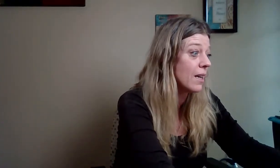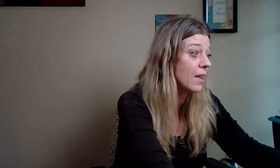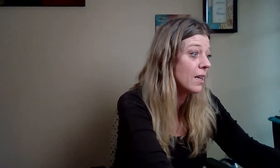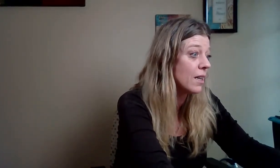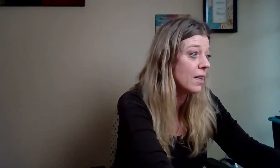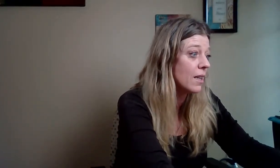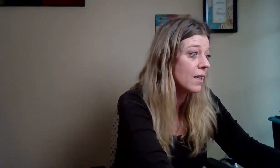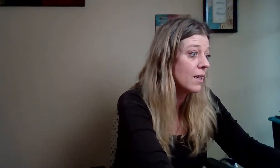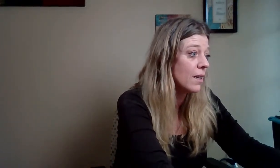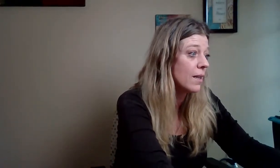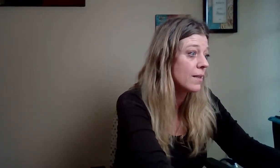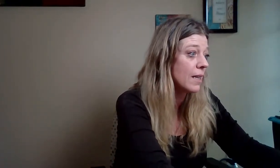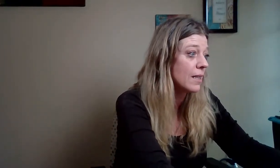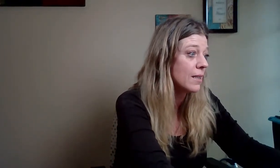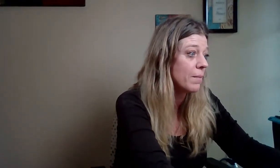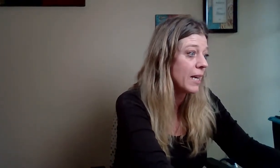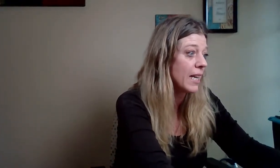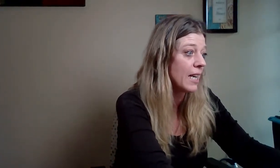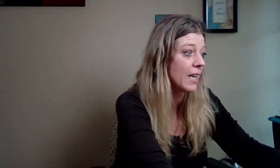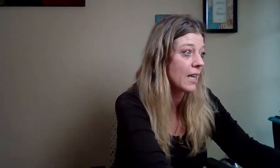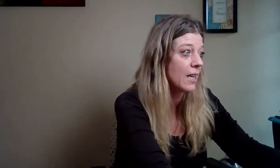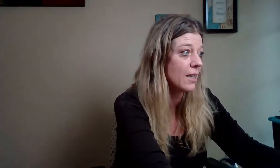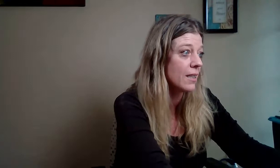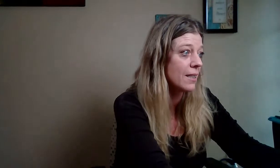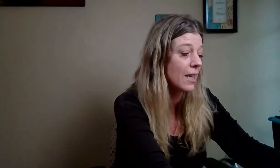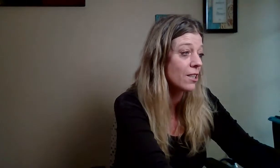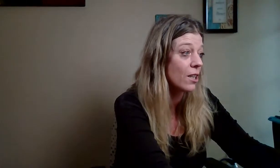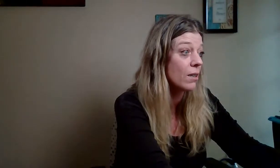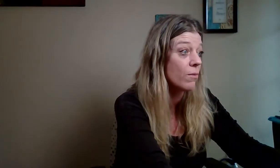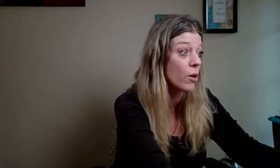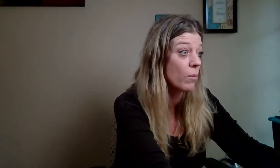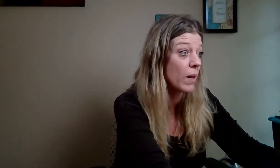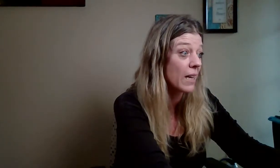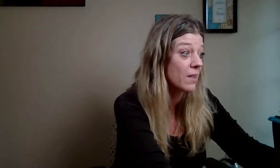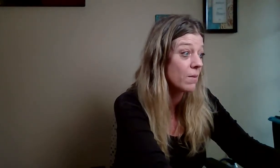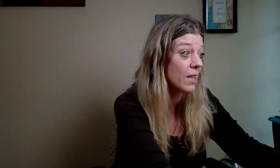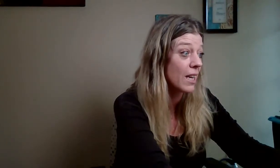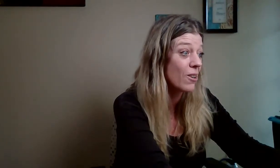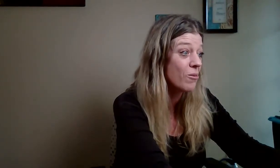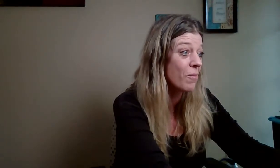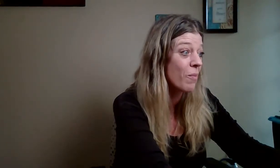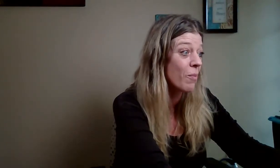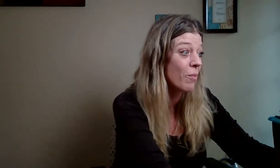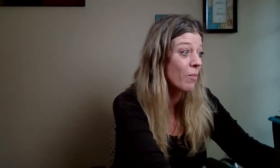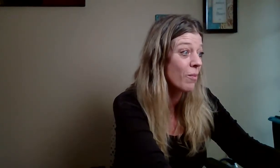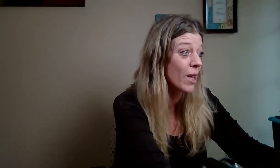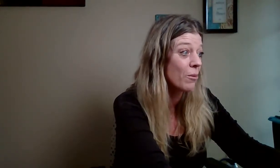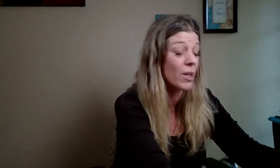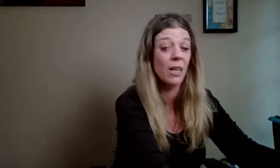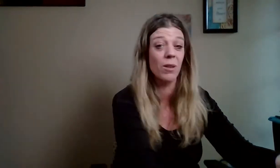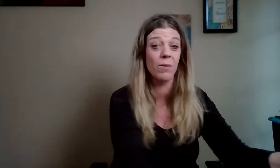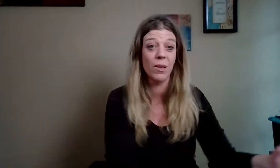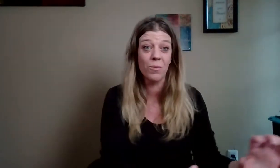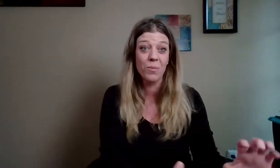the sentence making session from last video, and we're going to review.